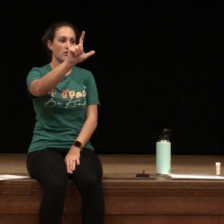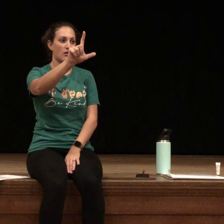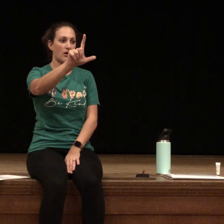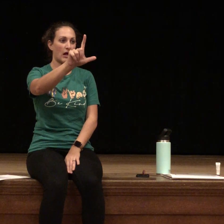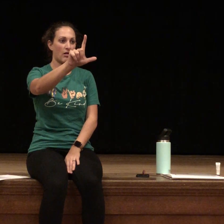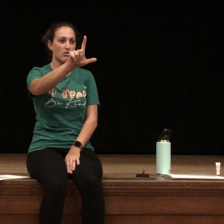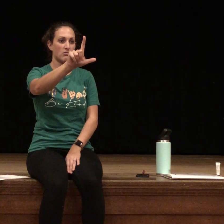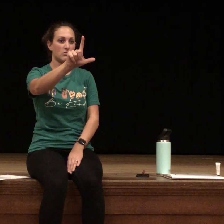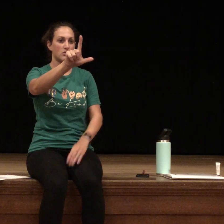ASL